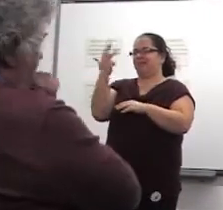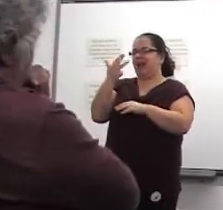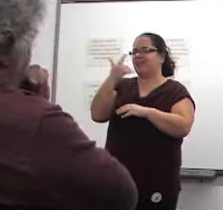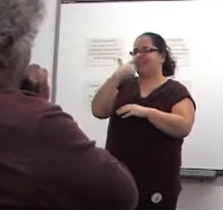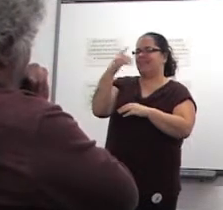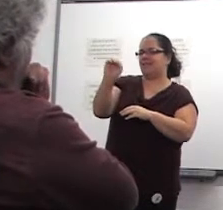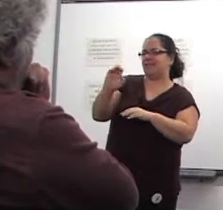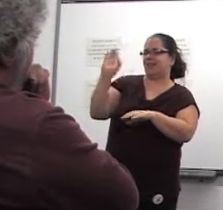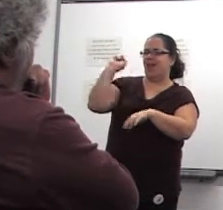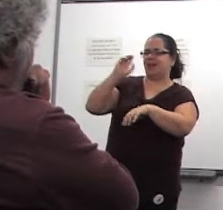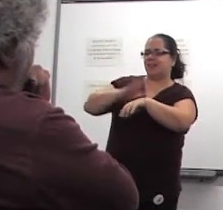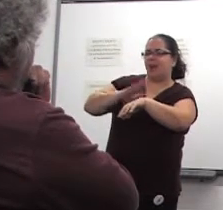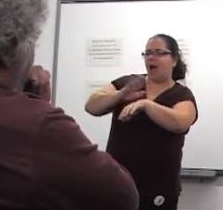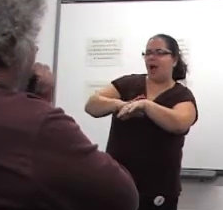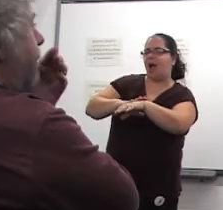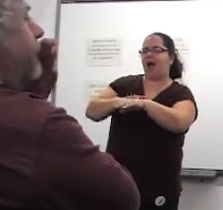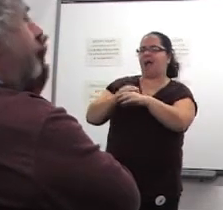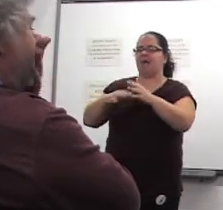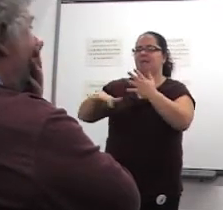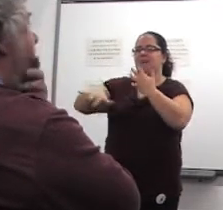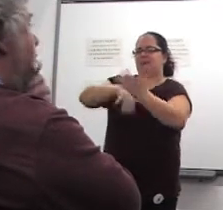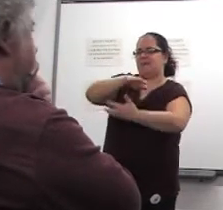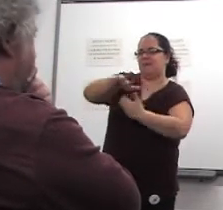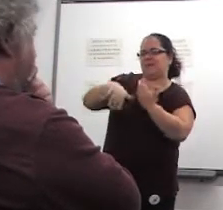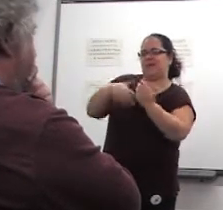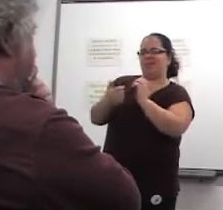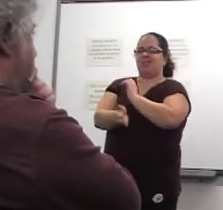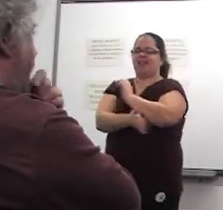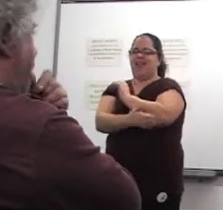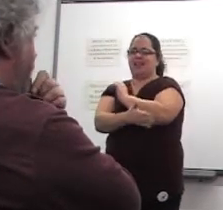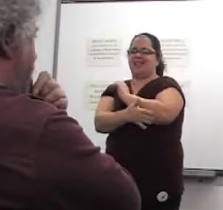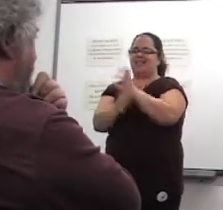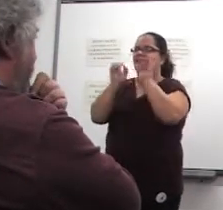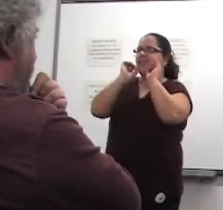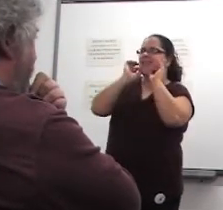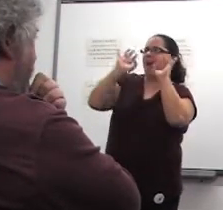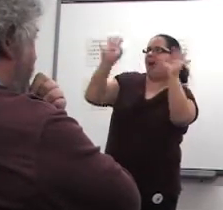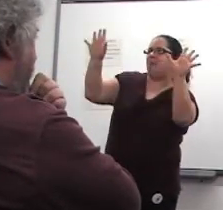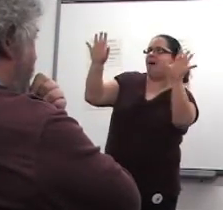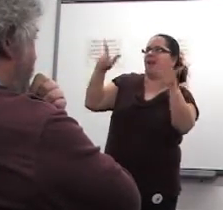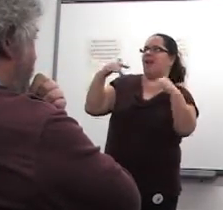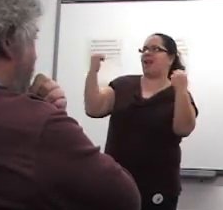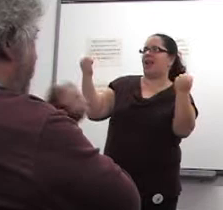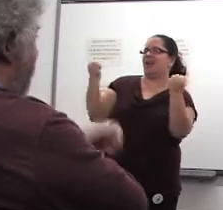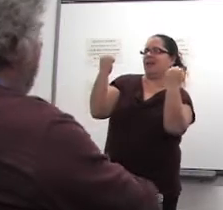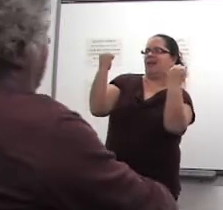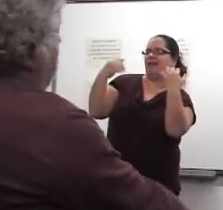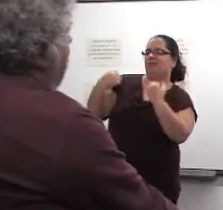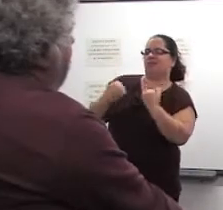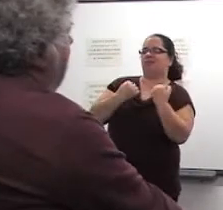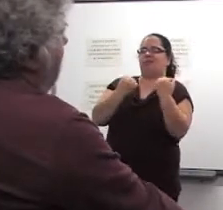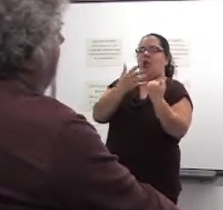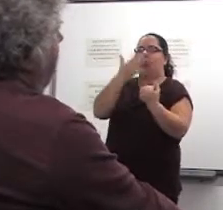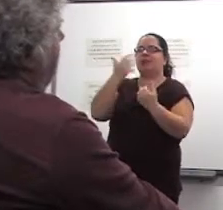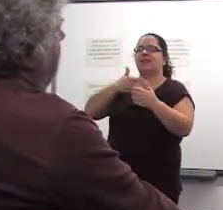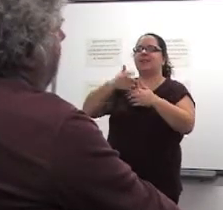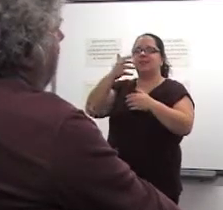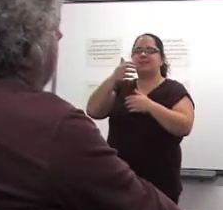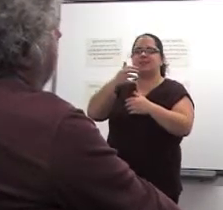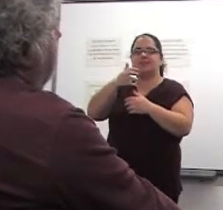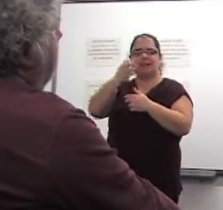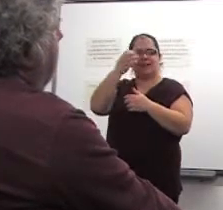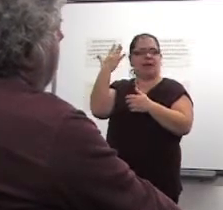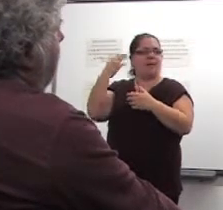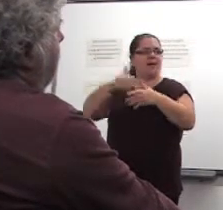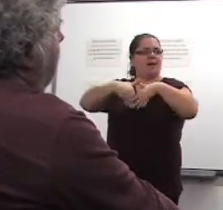1970s, that mix of lazy, cheap glamour and cartoon heroism. Hot summer days lying with